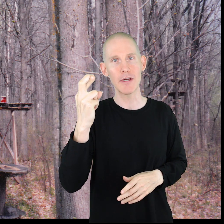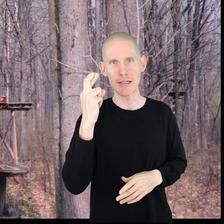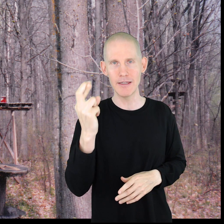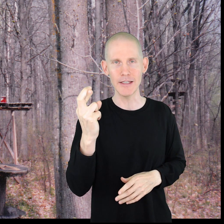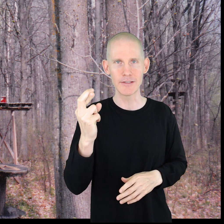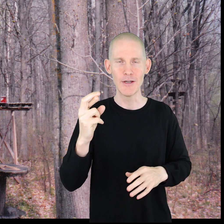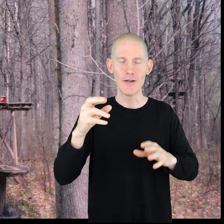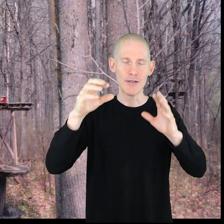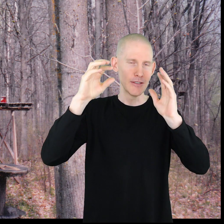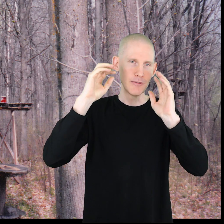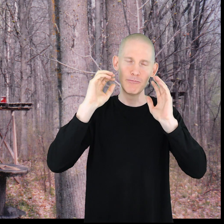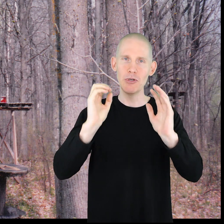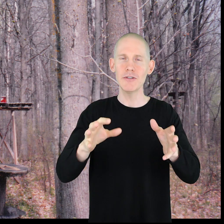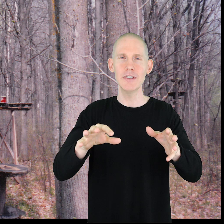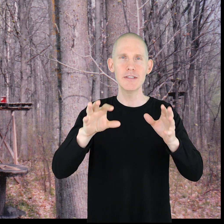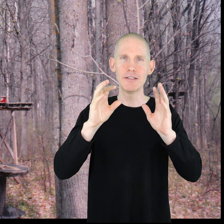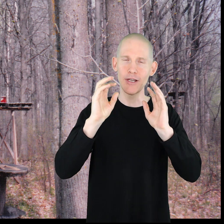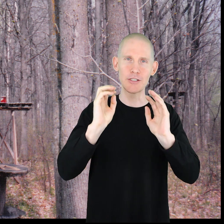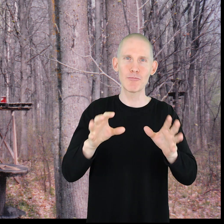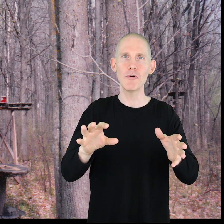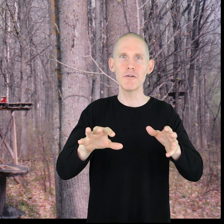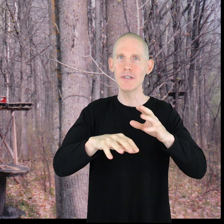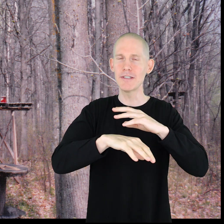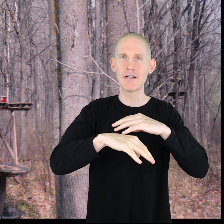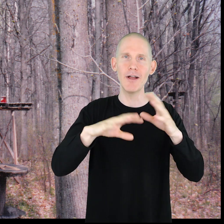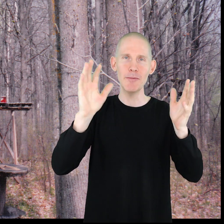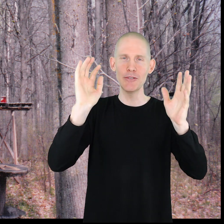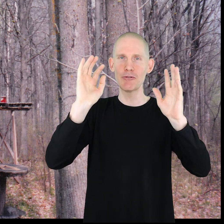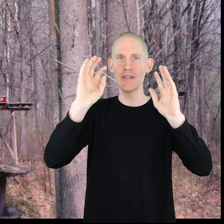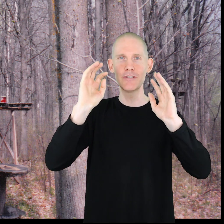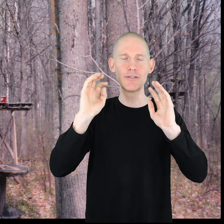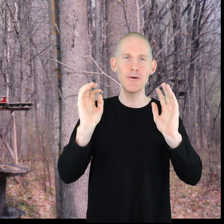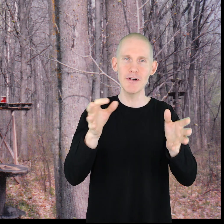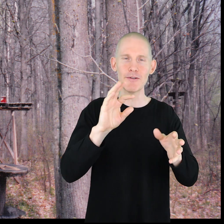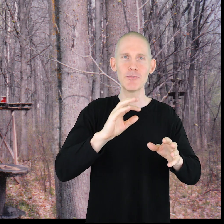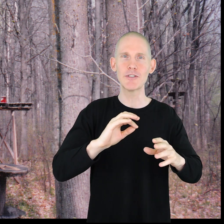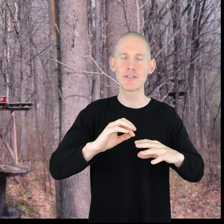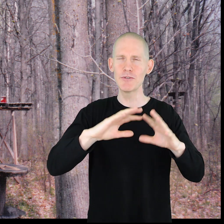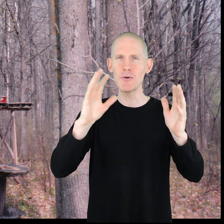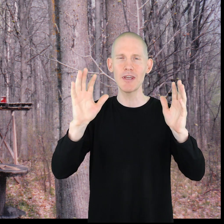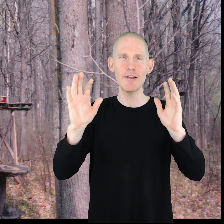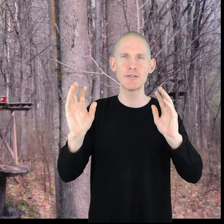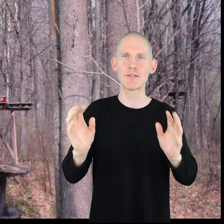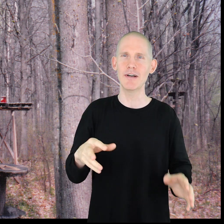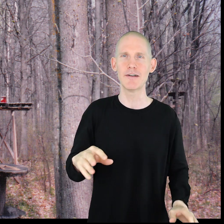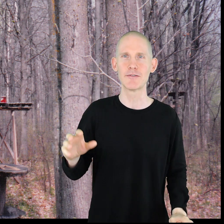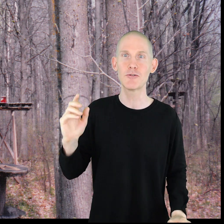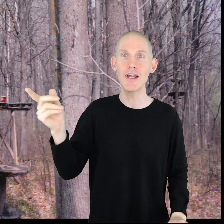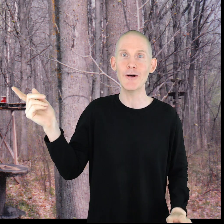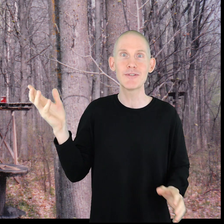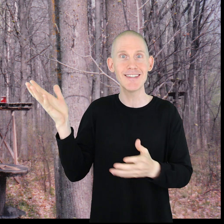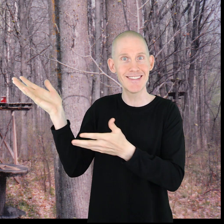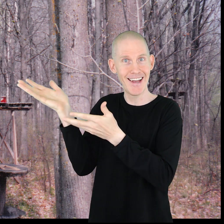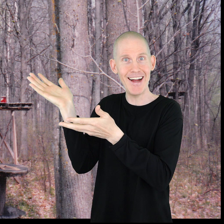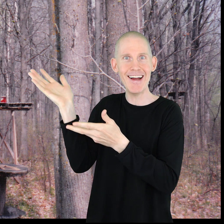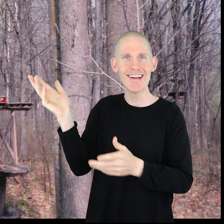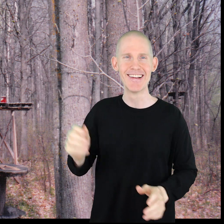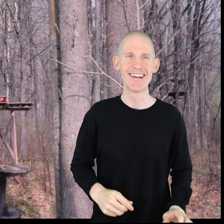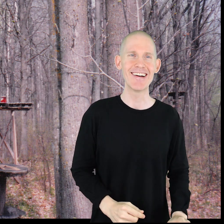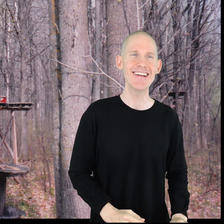like this, building, exploring, climbing trees, going out in the woods, snow caves, tree houses. All right.